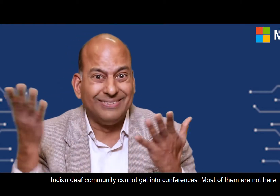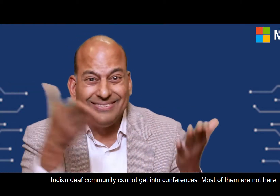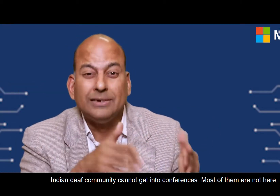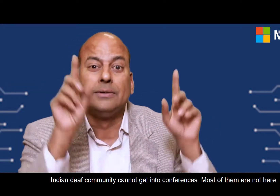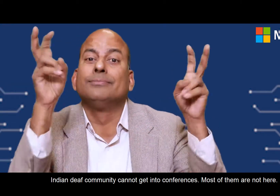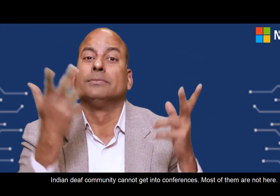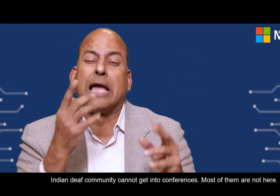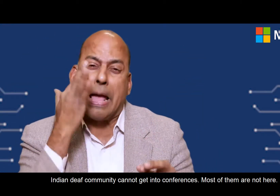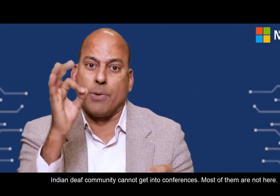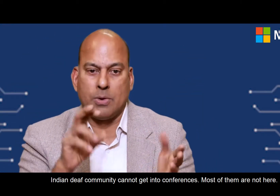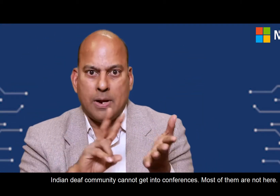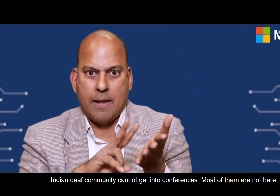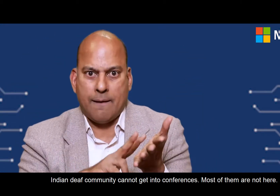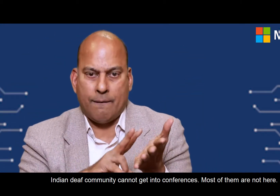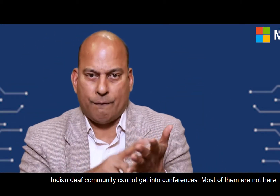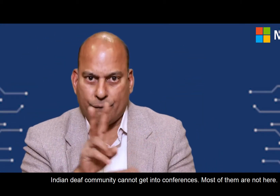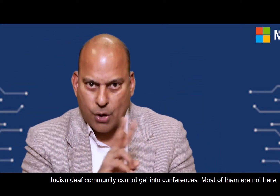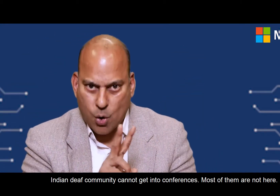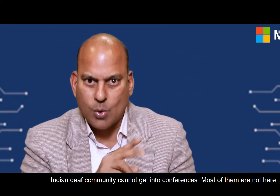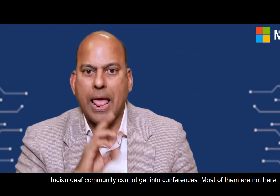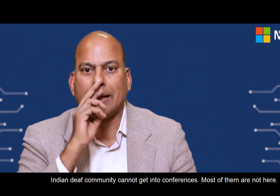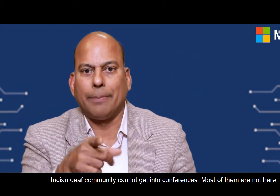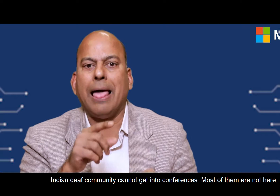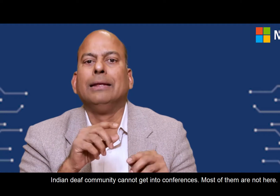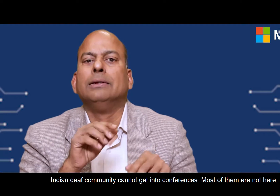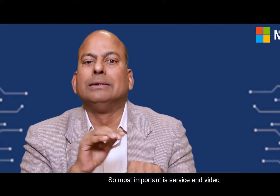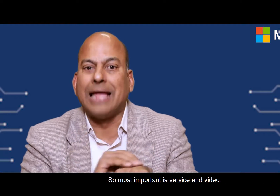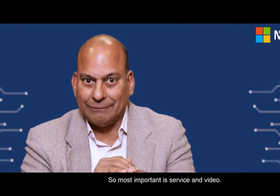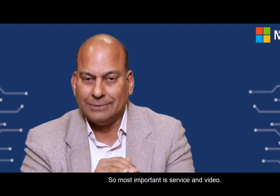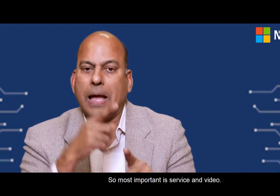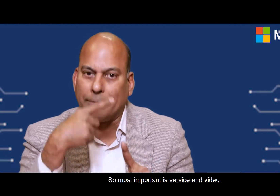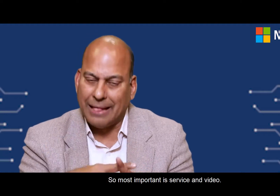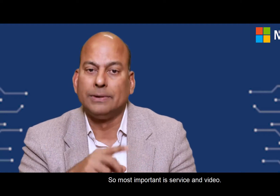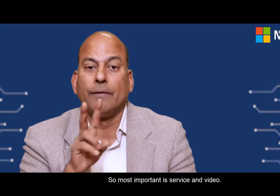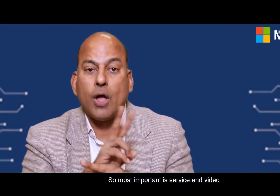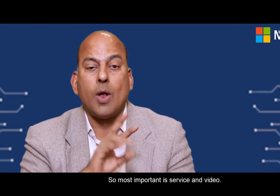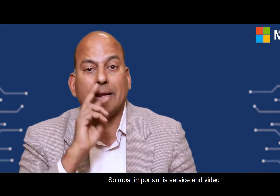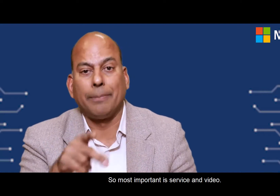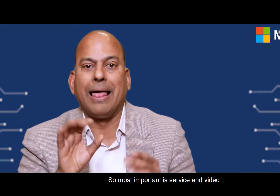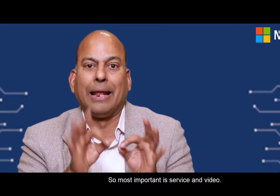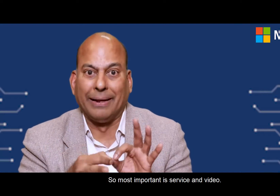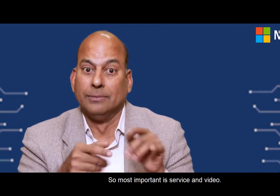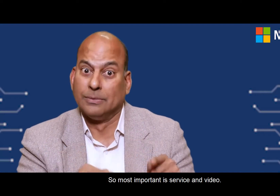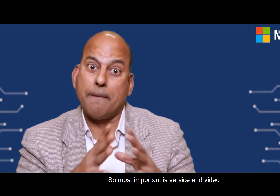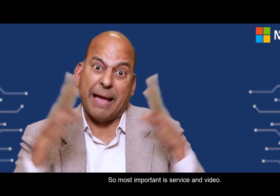conferences. Most of them are not here. So most important is service